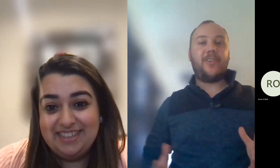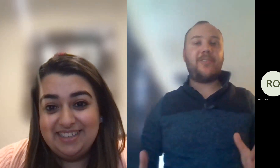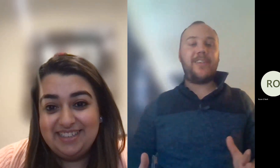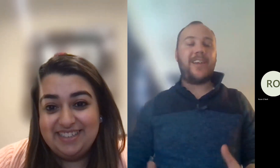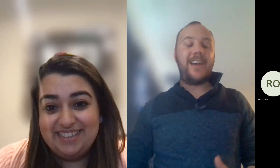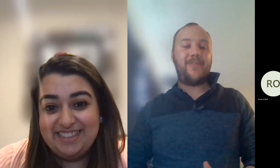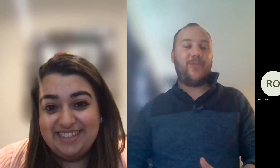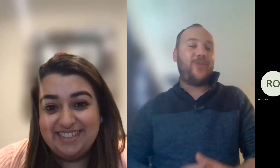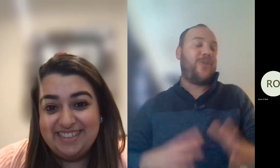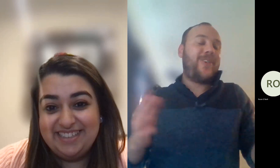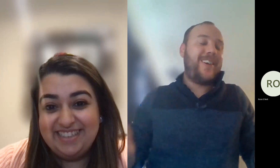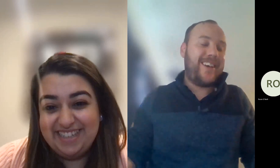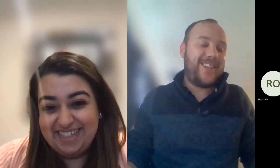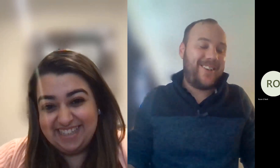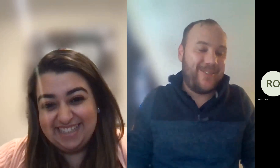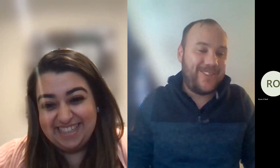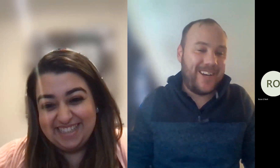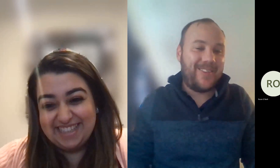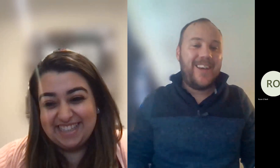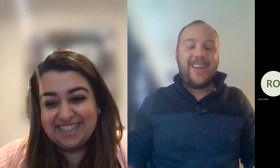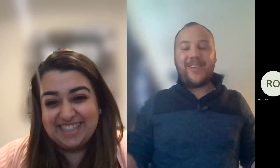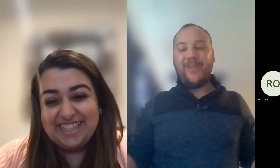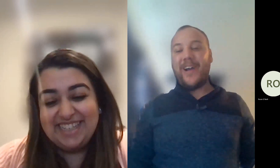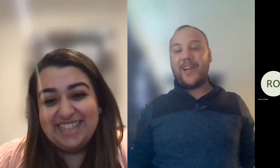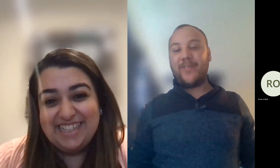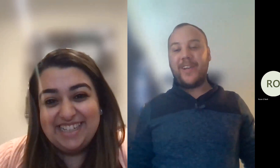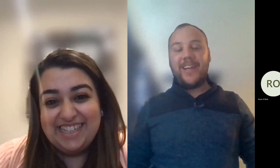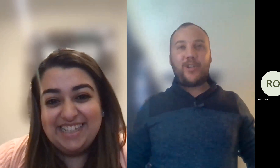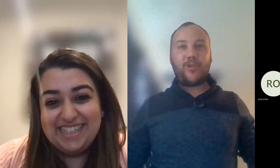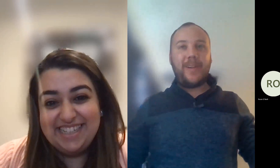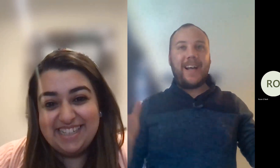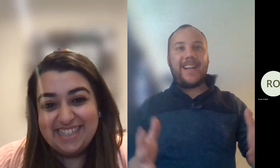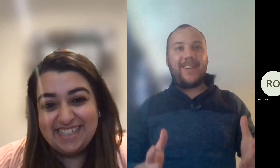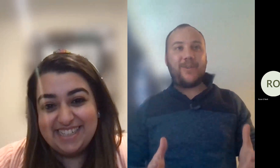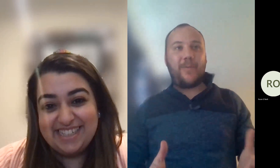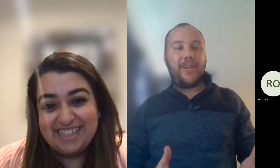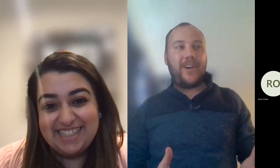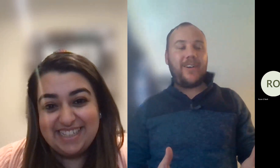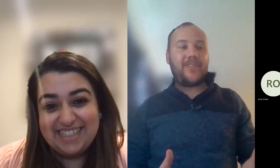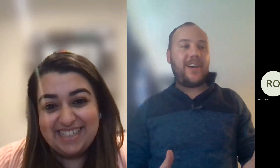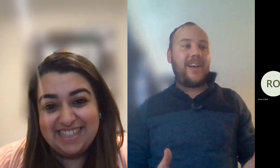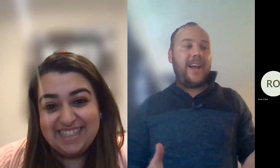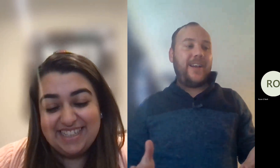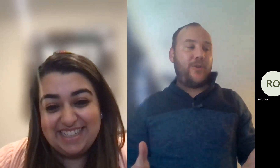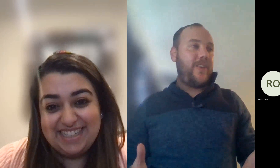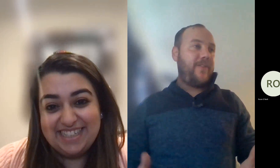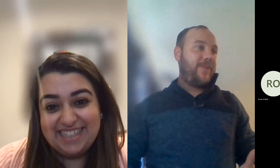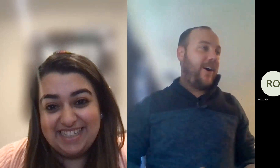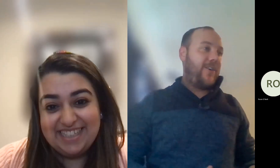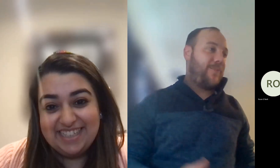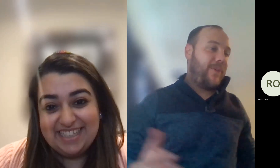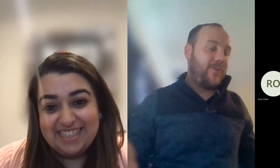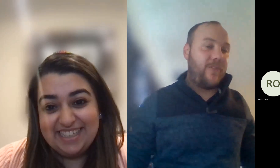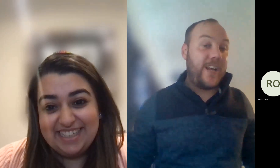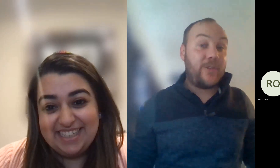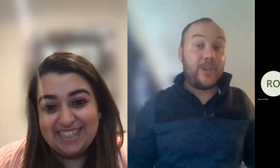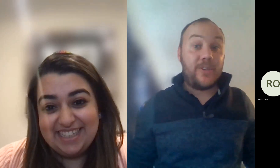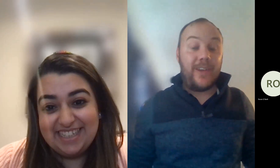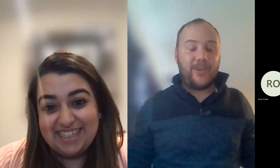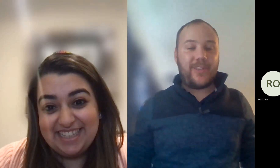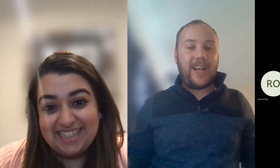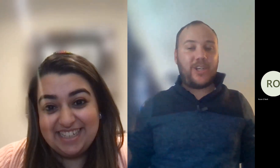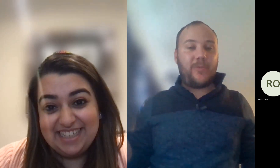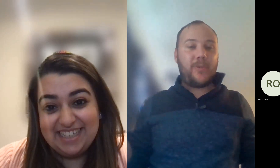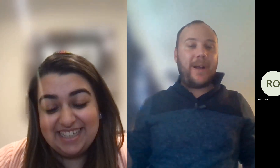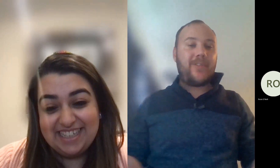never easy to concisely say what your organisation sort of does. So thanks for trimming that down to a brief answer. And you've even answered my sort of